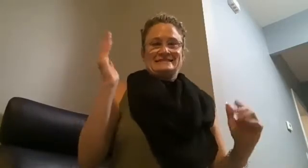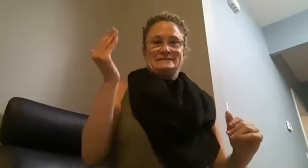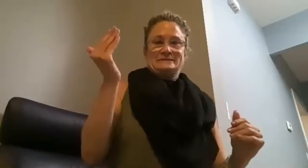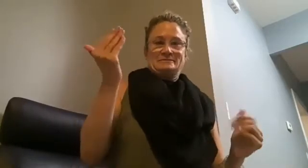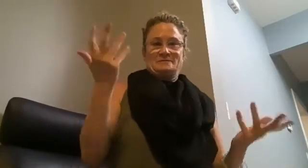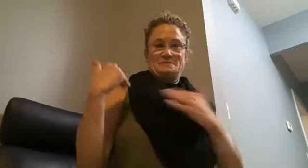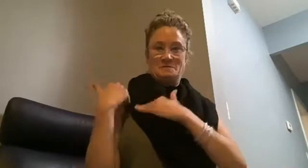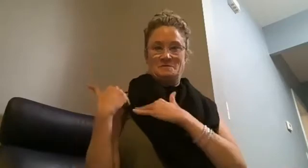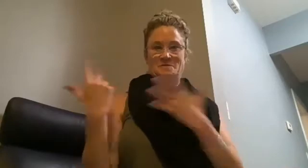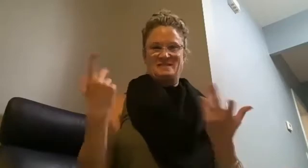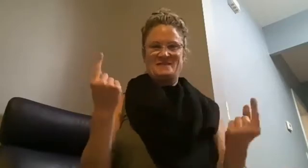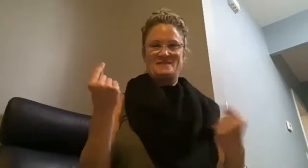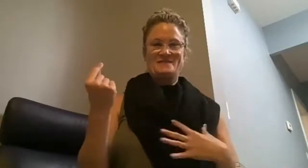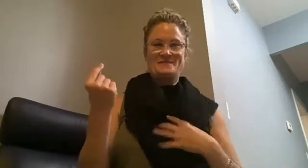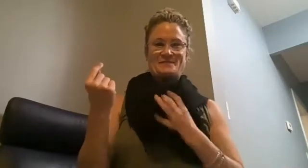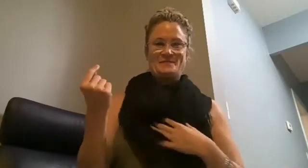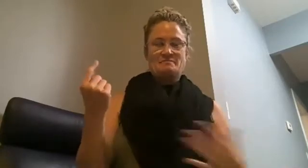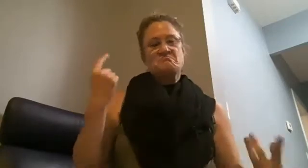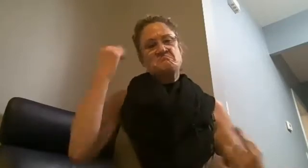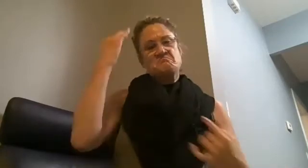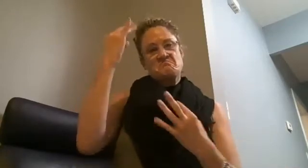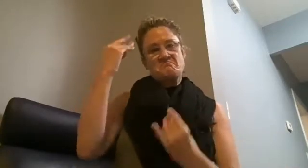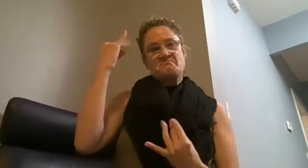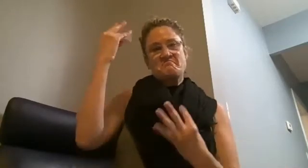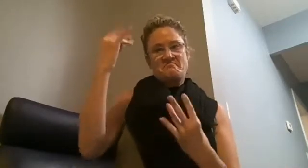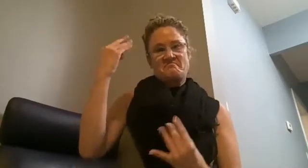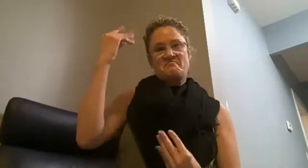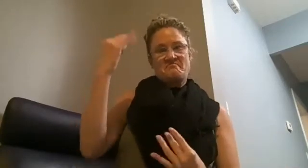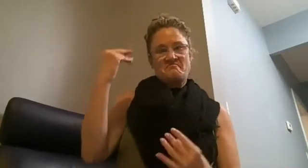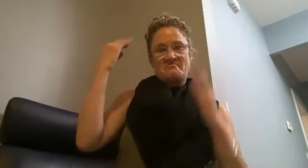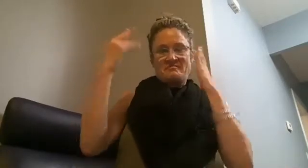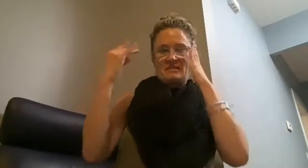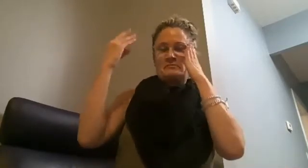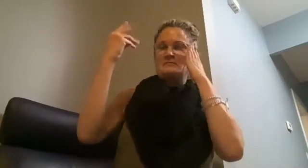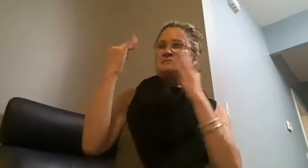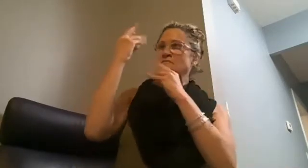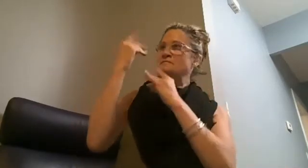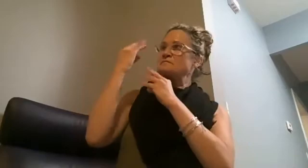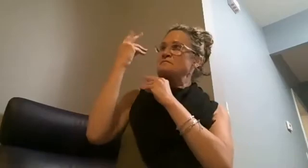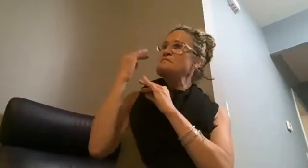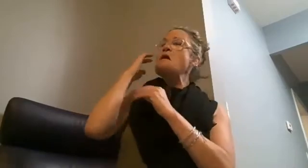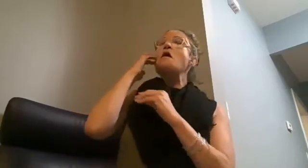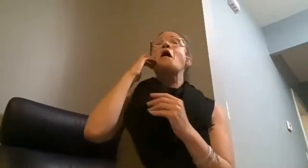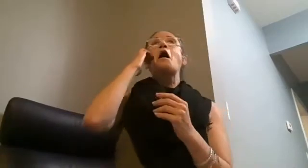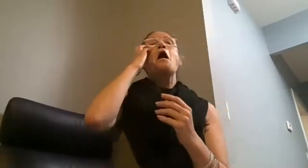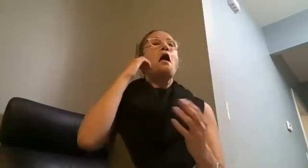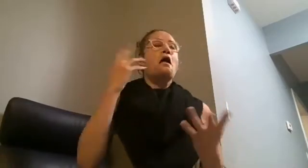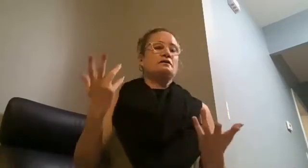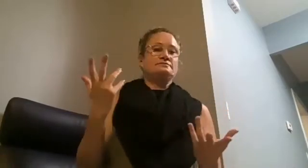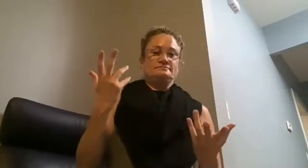responsible. And I sat with that thought for longer than I had entertained any thought of drinking for a while. And then it was like I snapped out of it and was